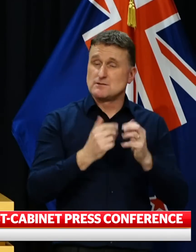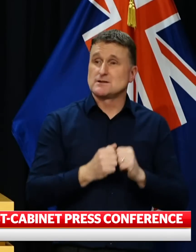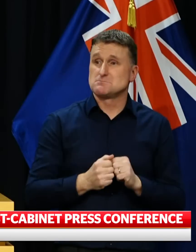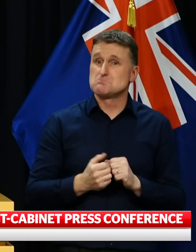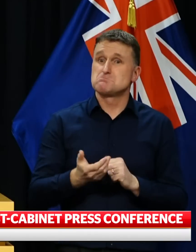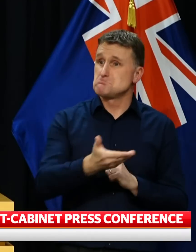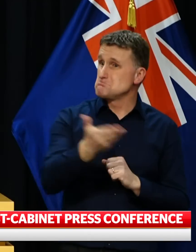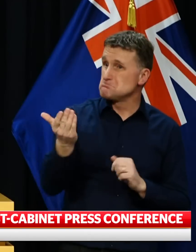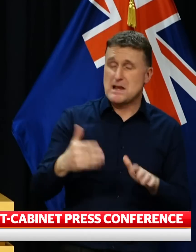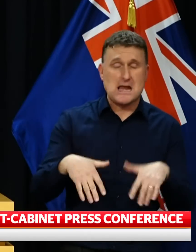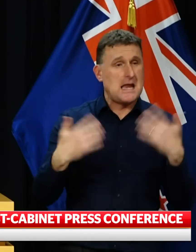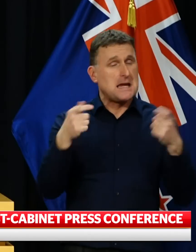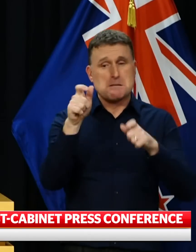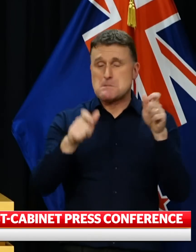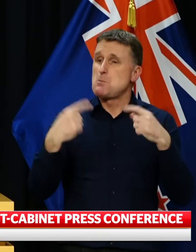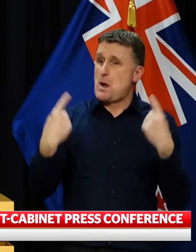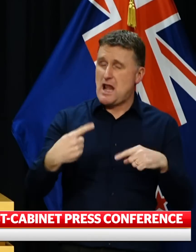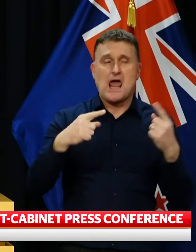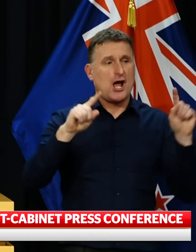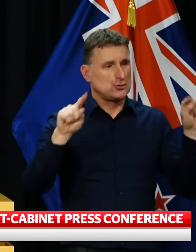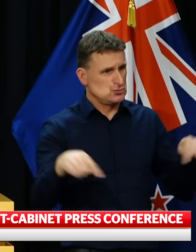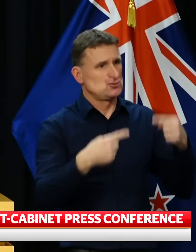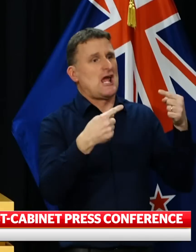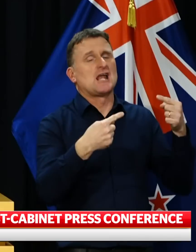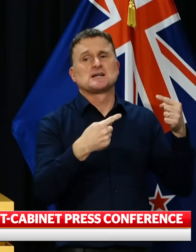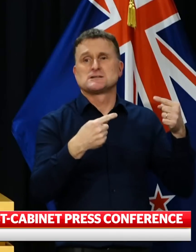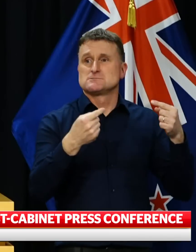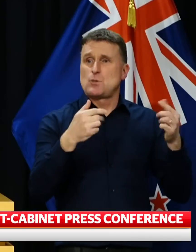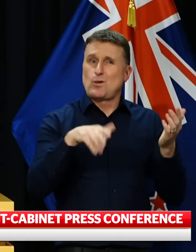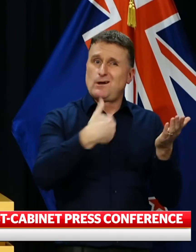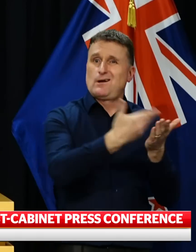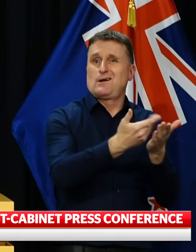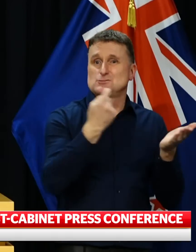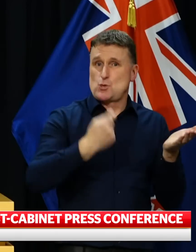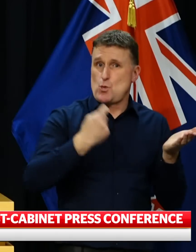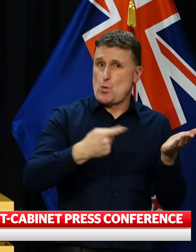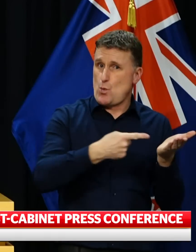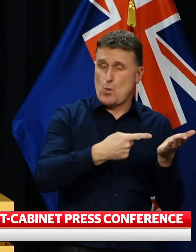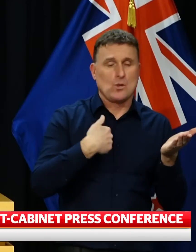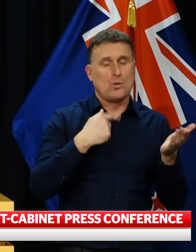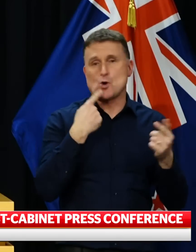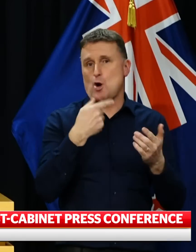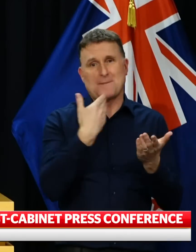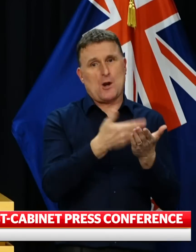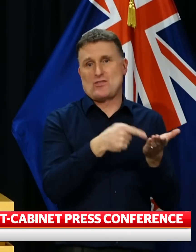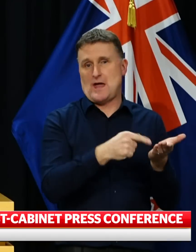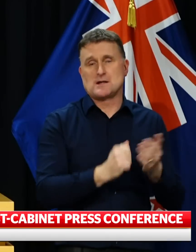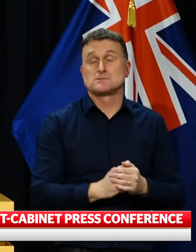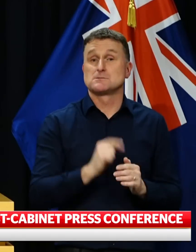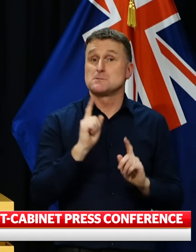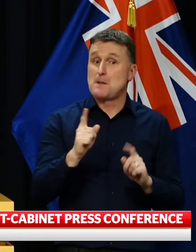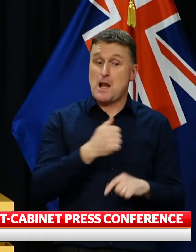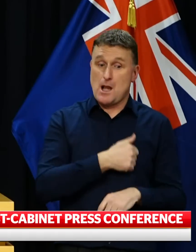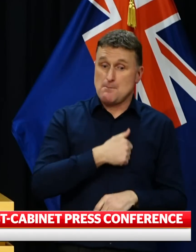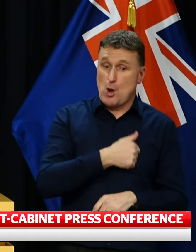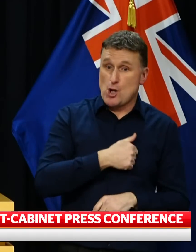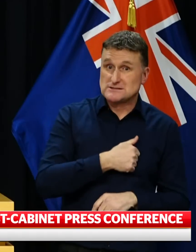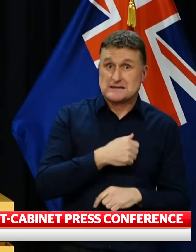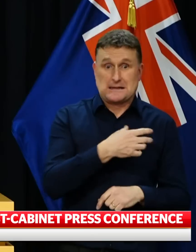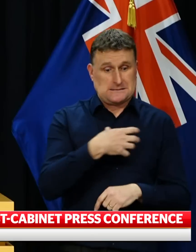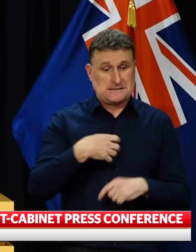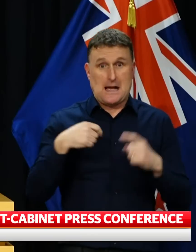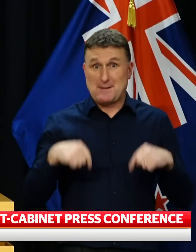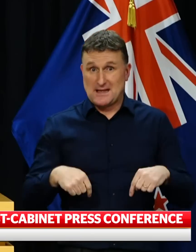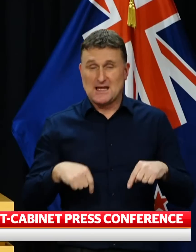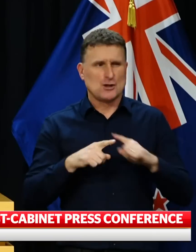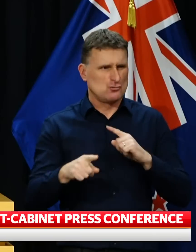in court, and I'm not going to comment on the court case that's currently before the courts. But what I would say is I make no apology apology for the fact that our government is taking steps to